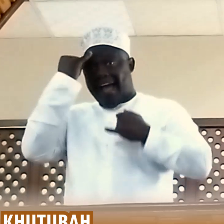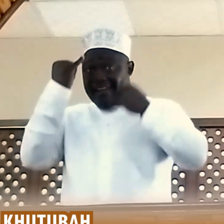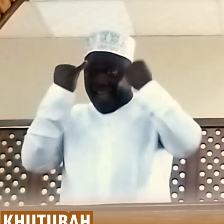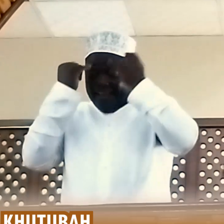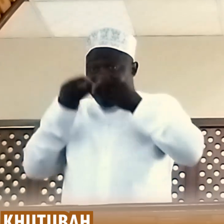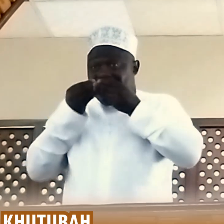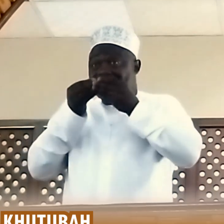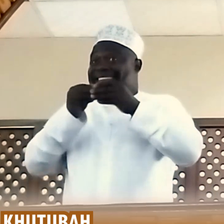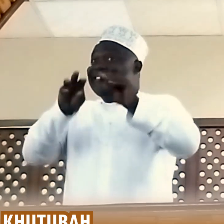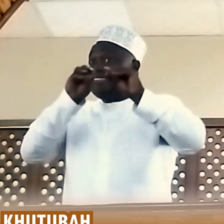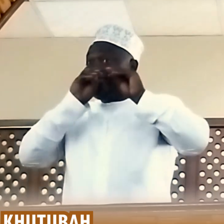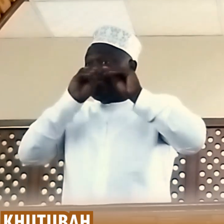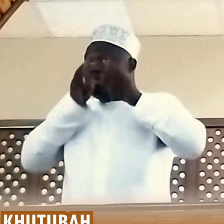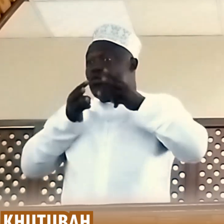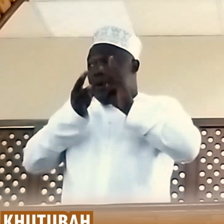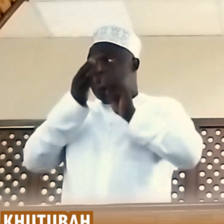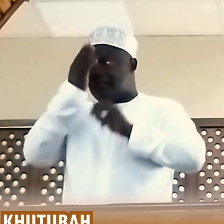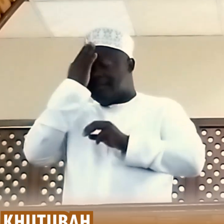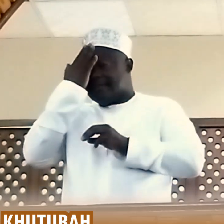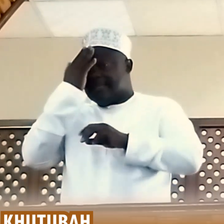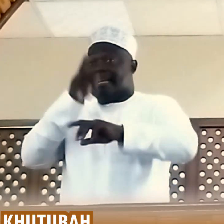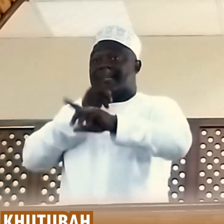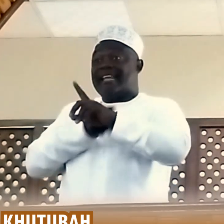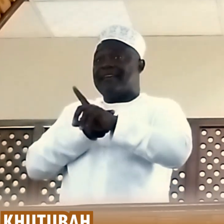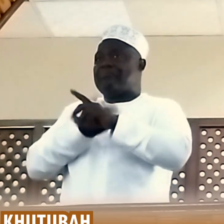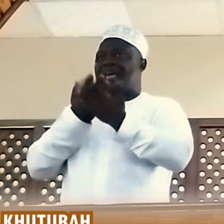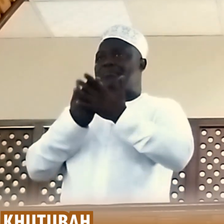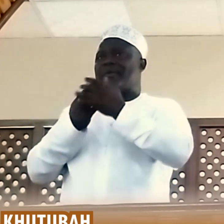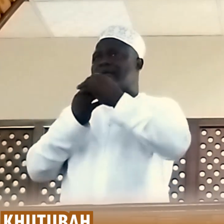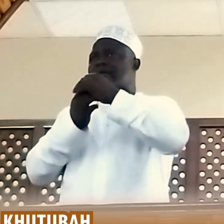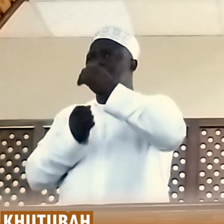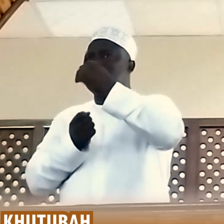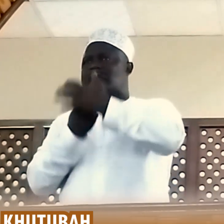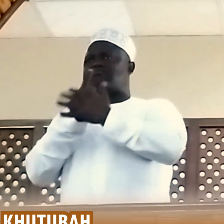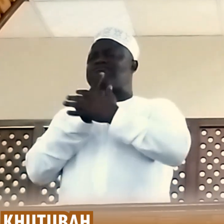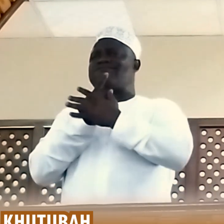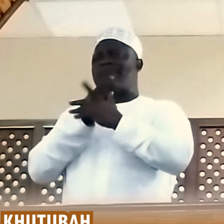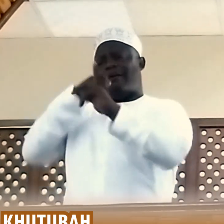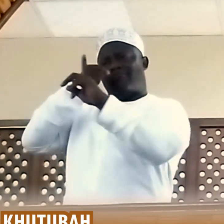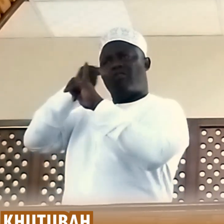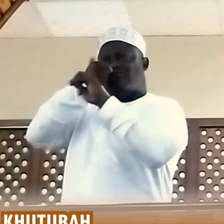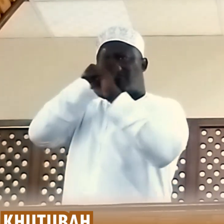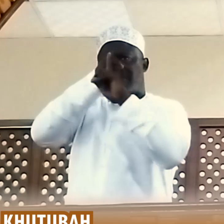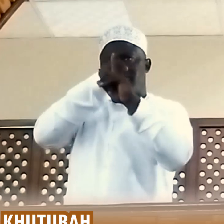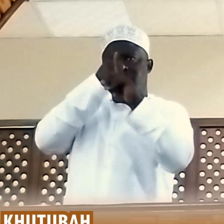okusomesa kwa obusiraamu bwe kuli. Nti bwe tuba nga tuvuddeyo babwe tuvaayo okulwanyisa enguzi.